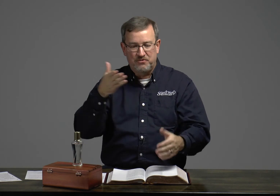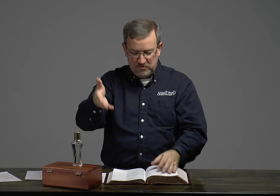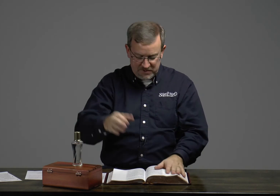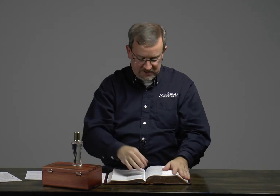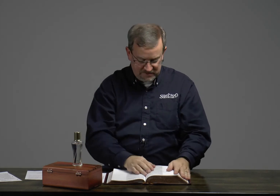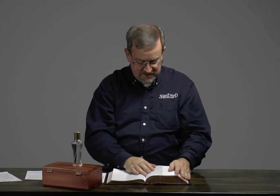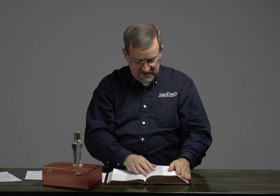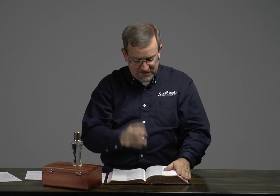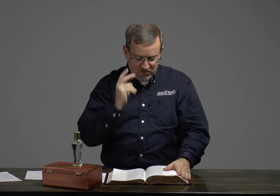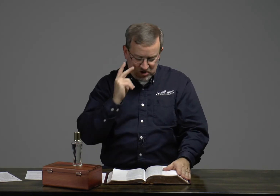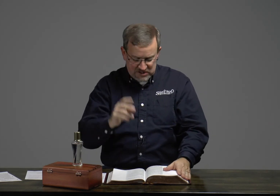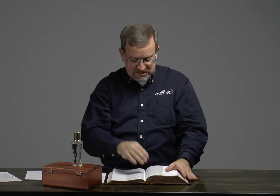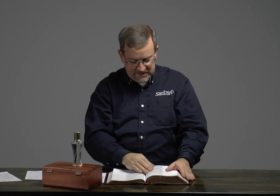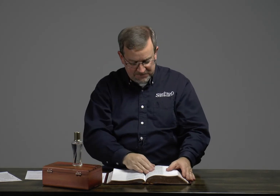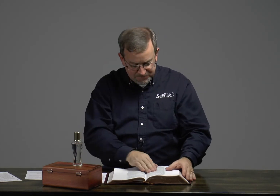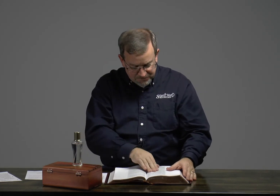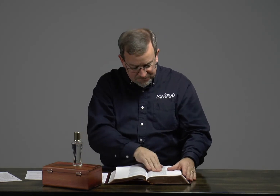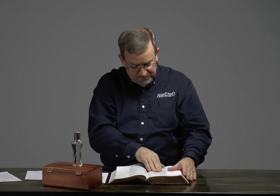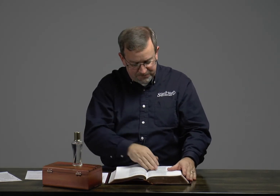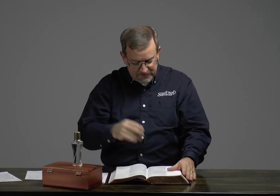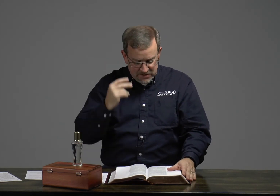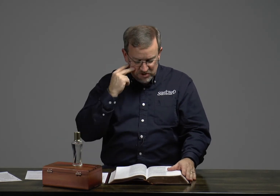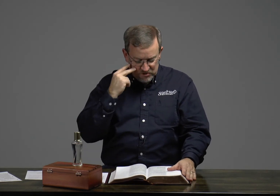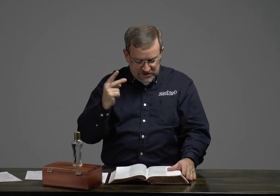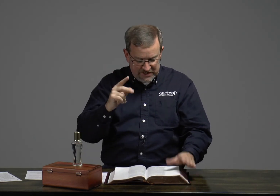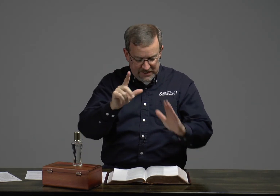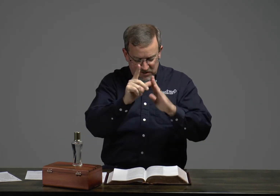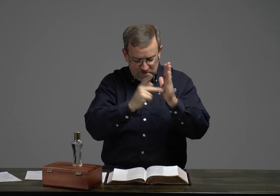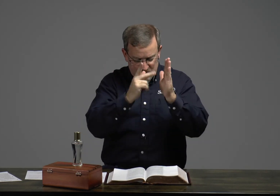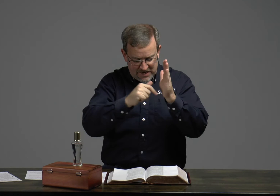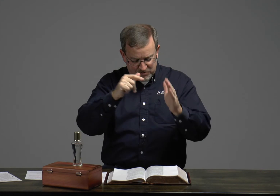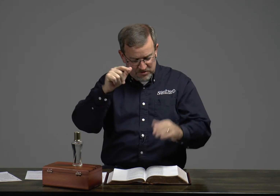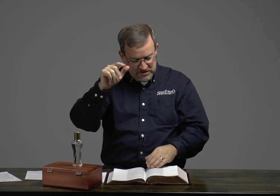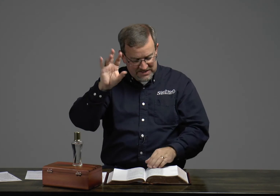perfume there. But I want you to see, you'll see in